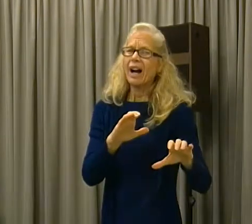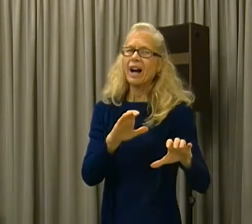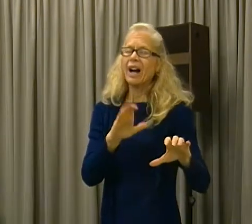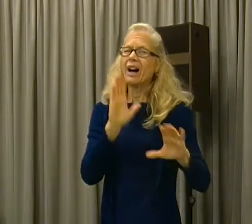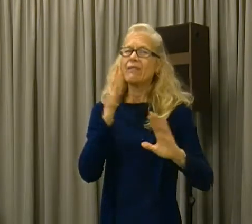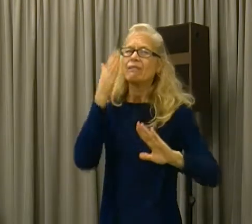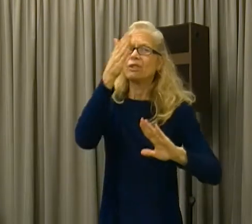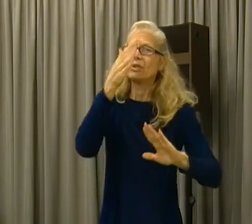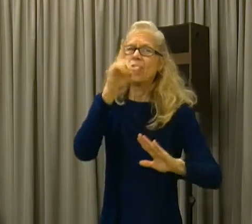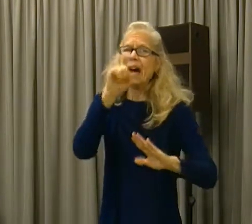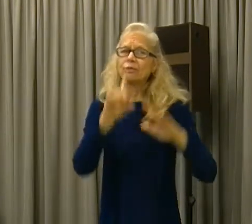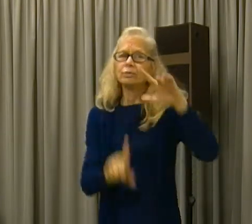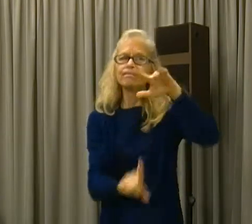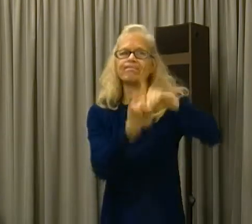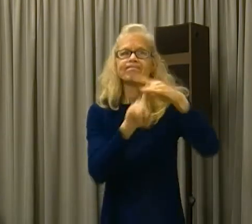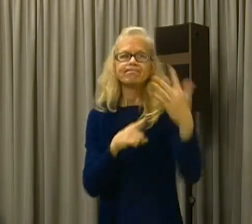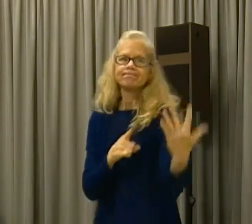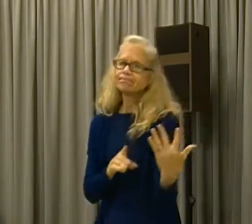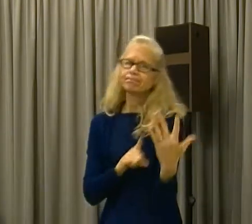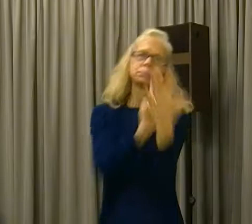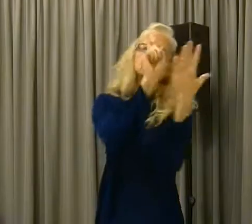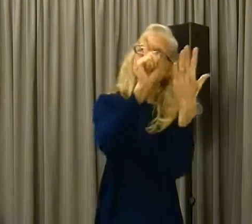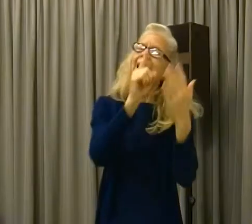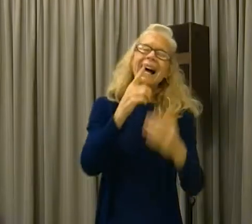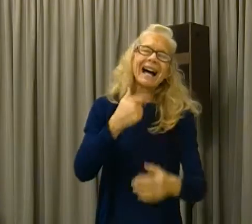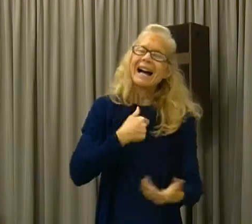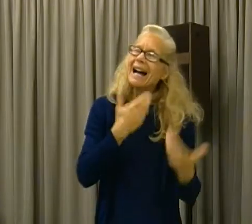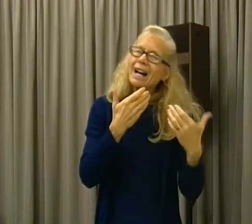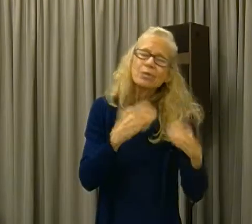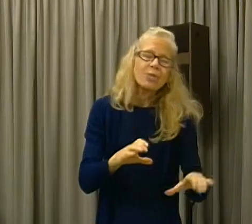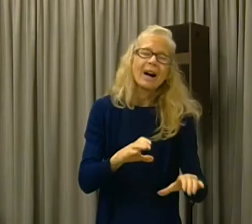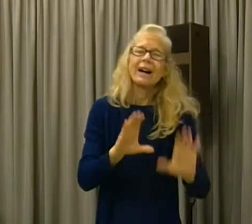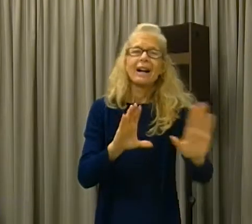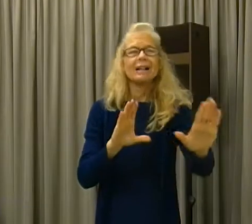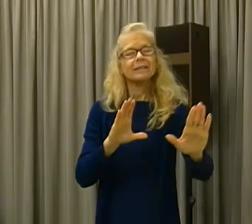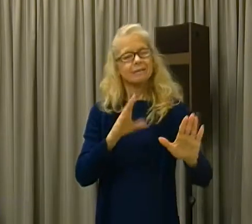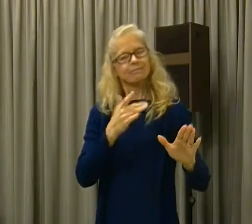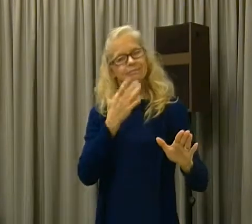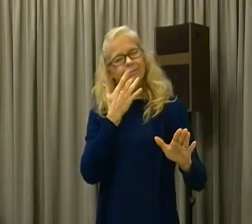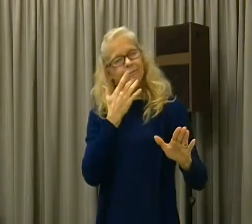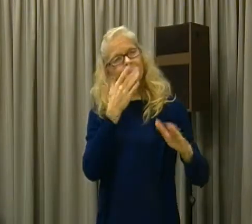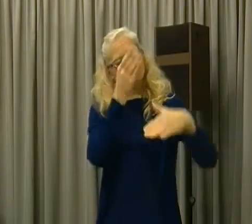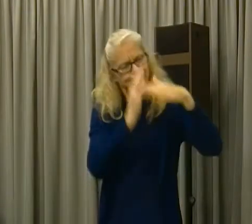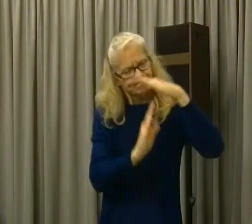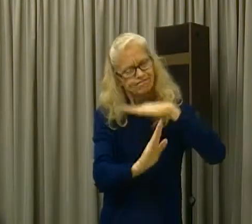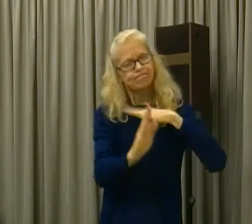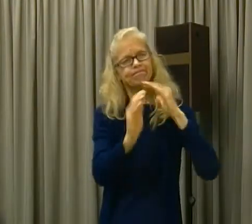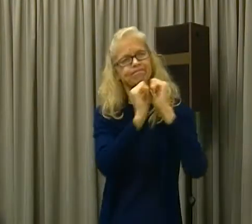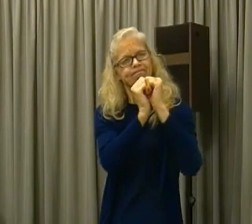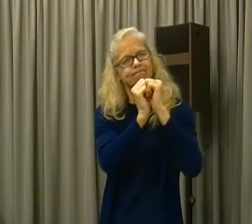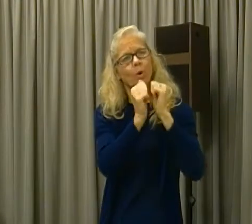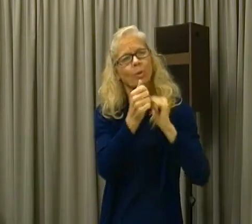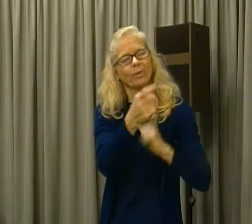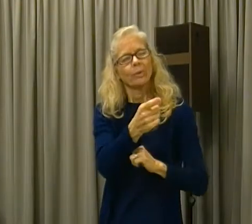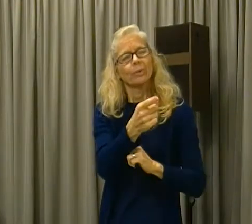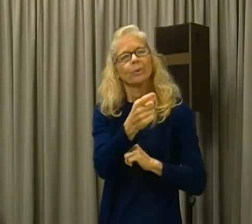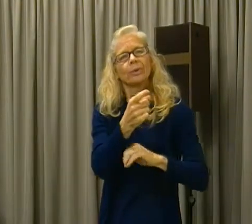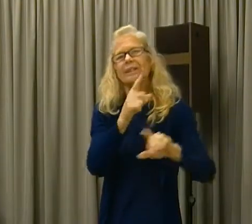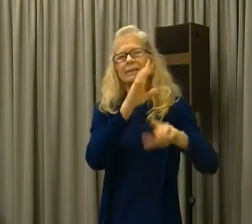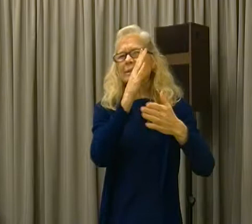not war after the flesh. For the weapons of our warfare are not carnal, but mighty